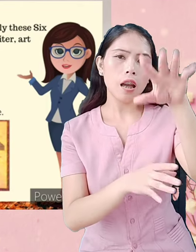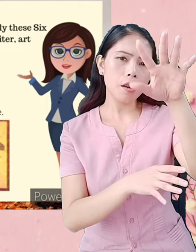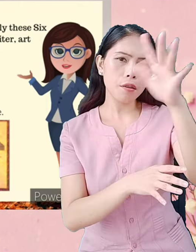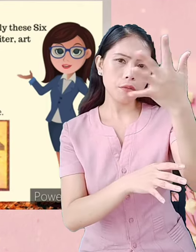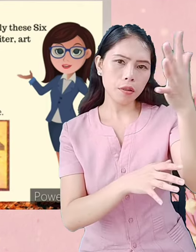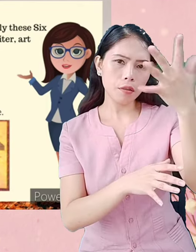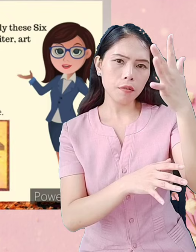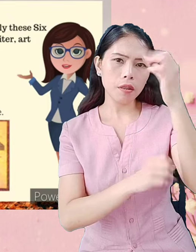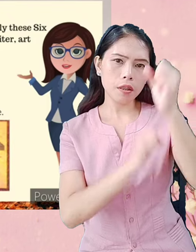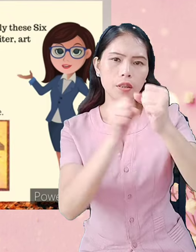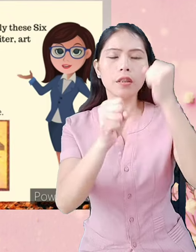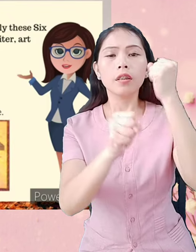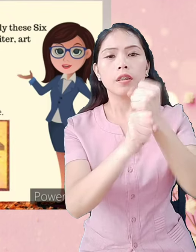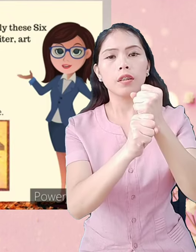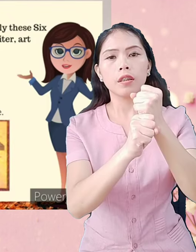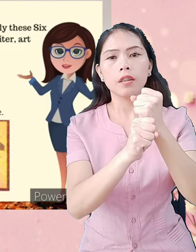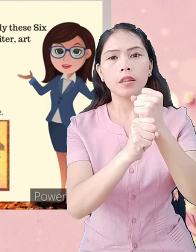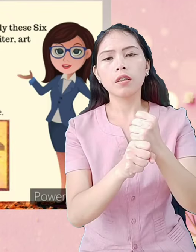China.